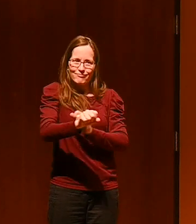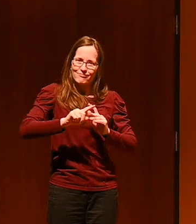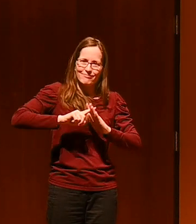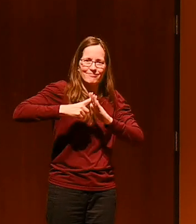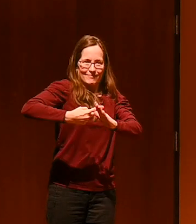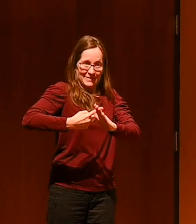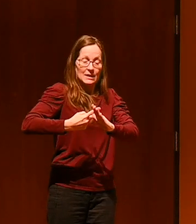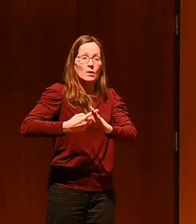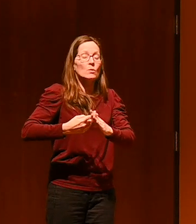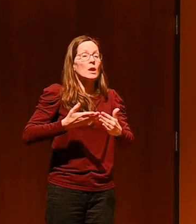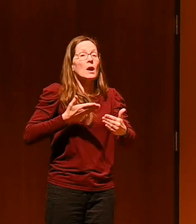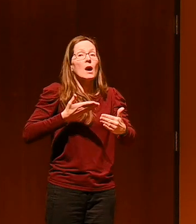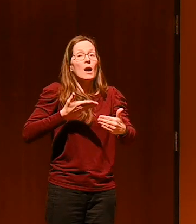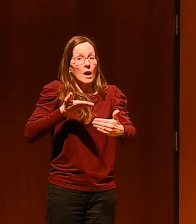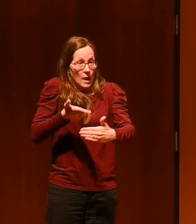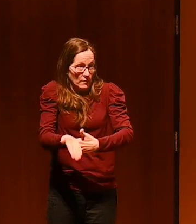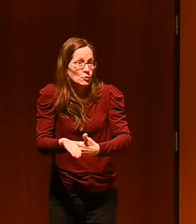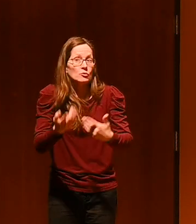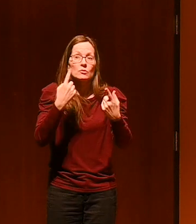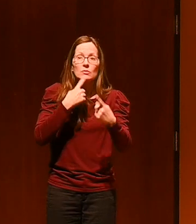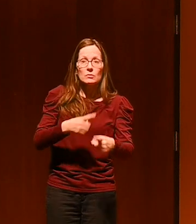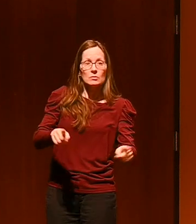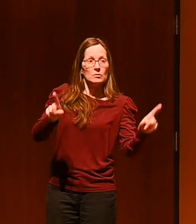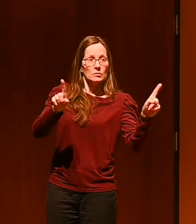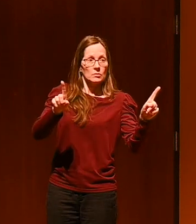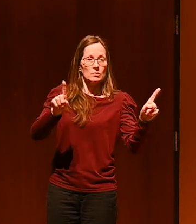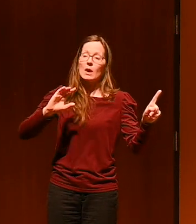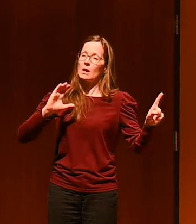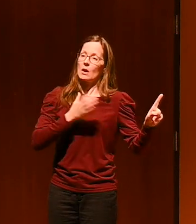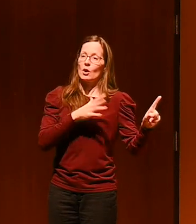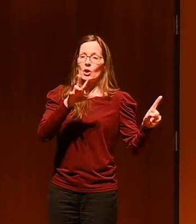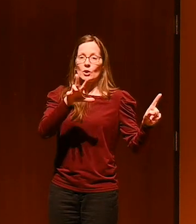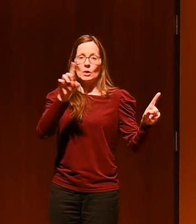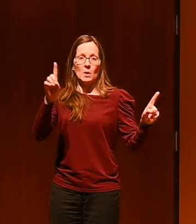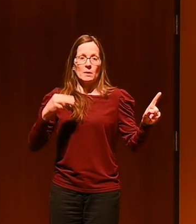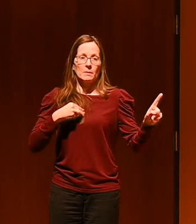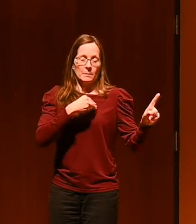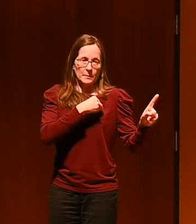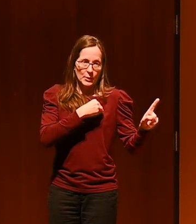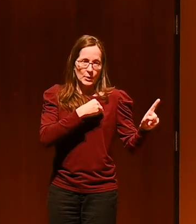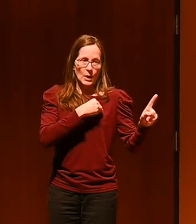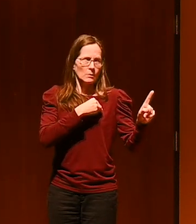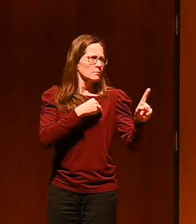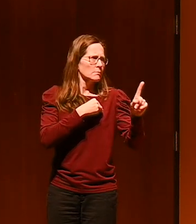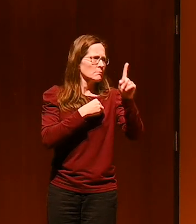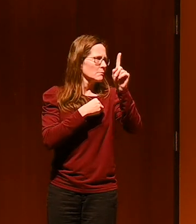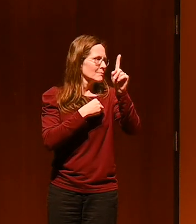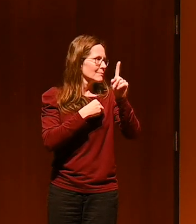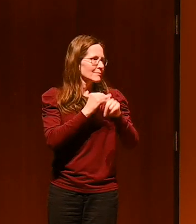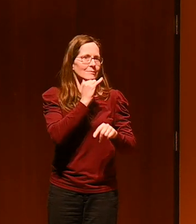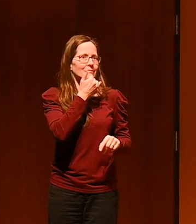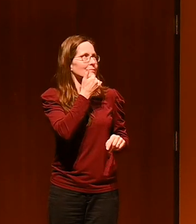announcement, our 31-member, let me get this.